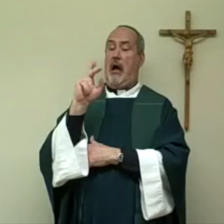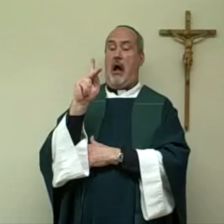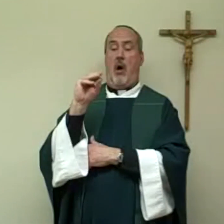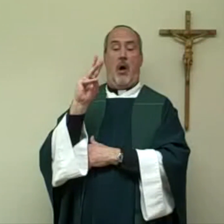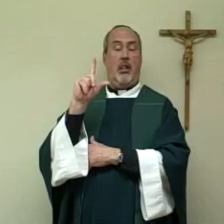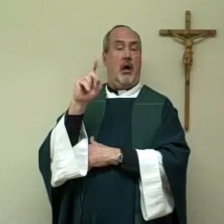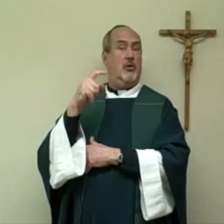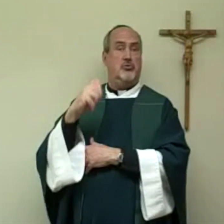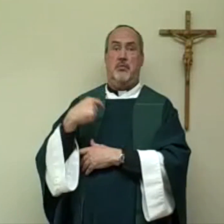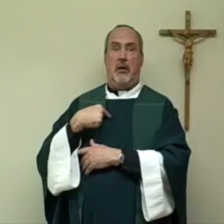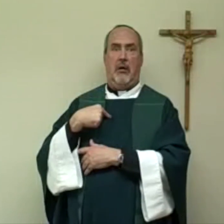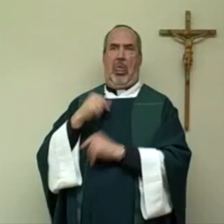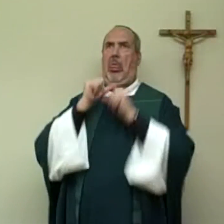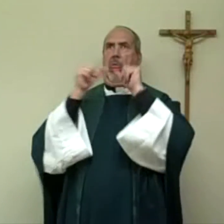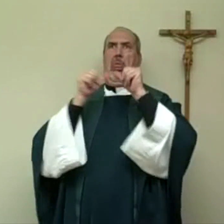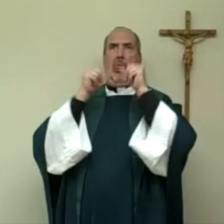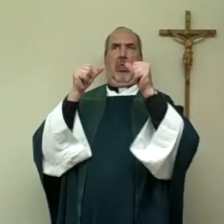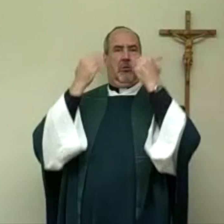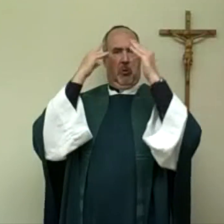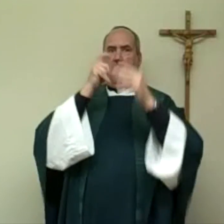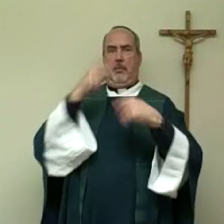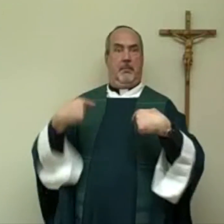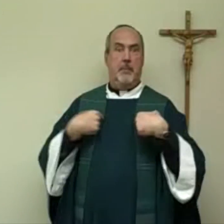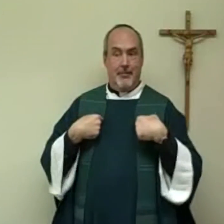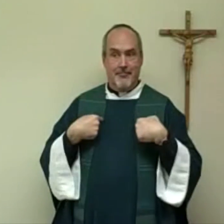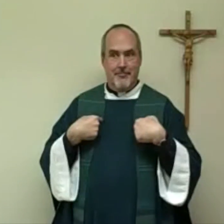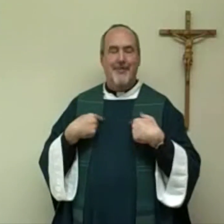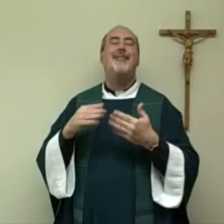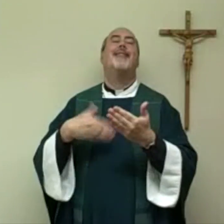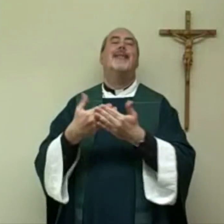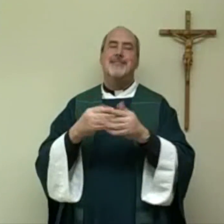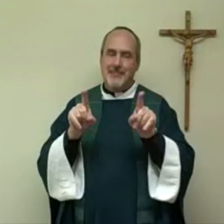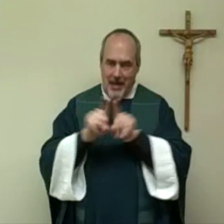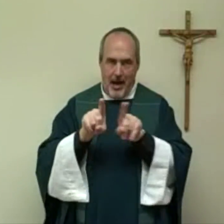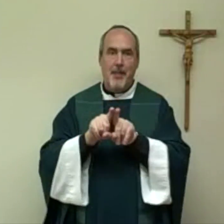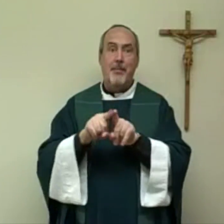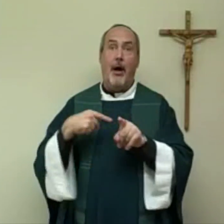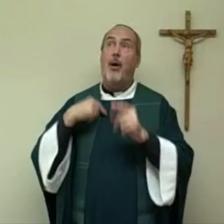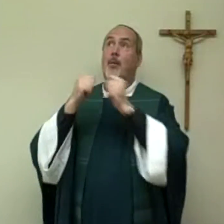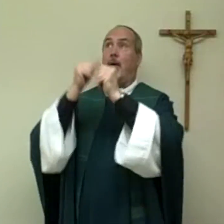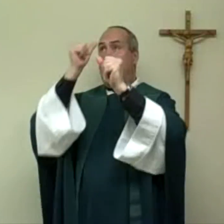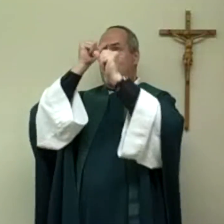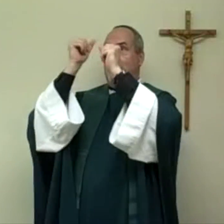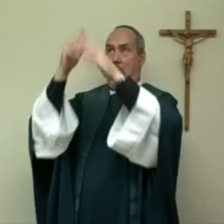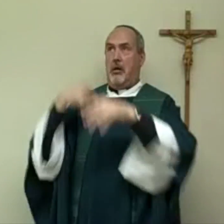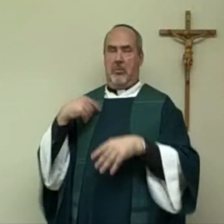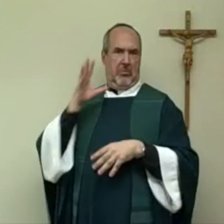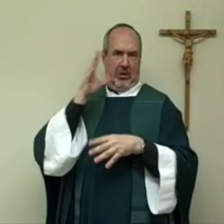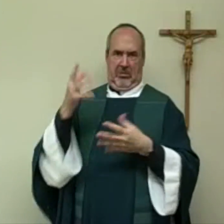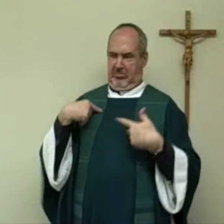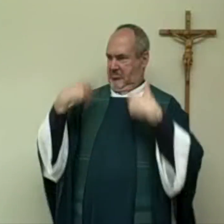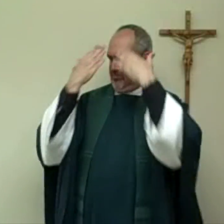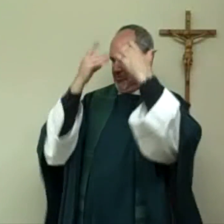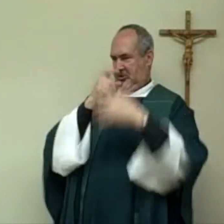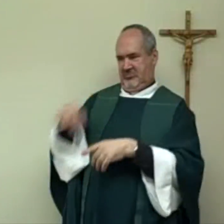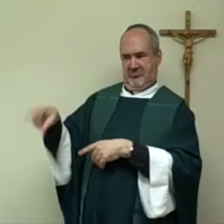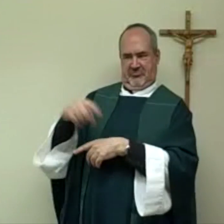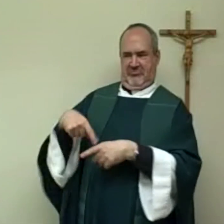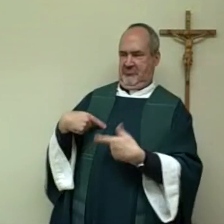If you don't acknowledge me, and if you deny me and don't know me, then my Father